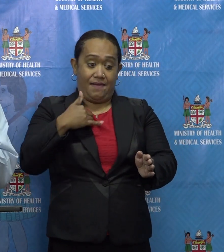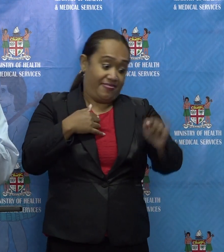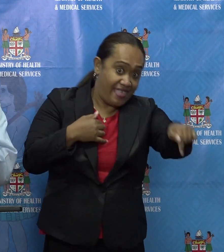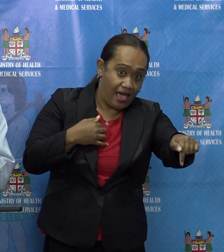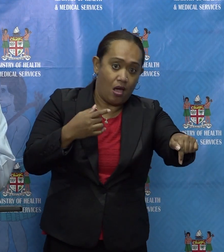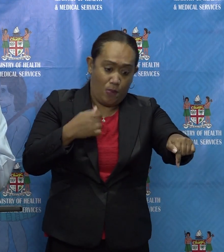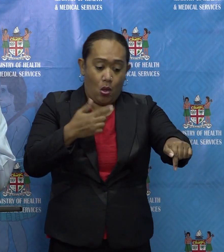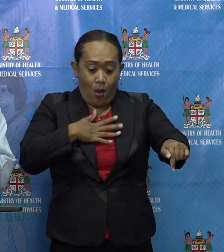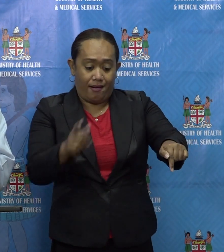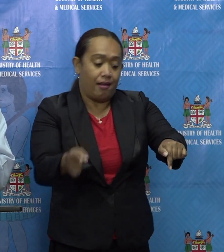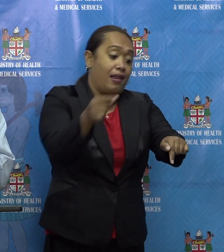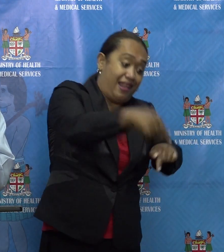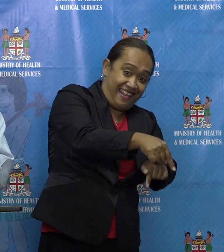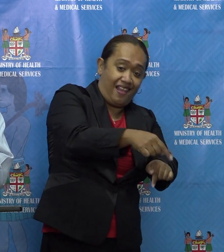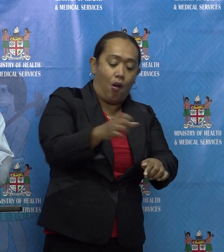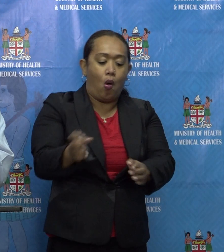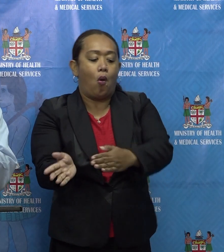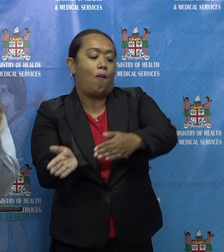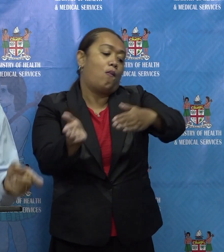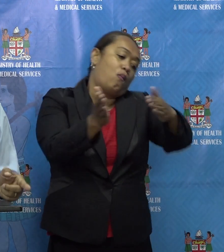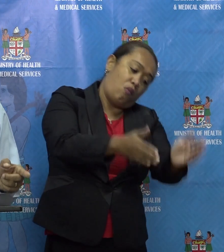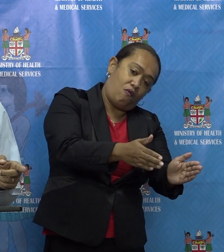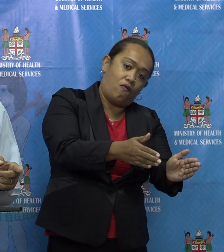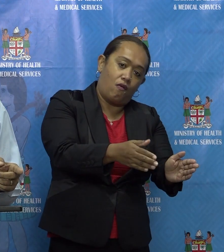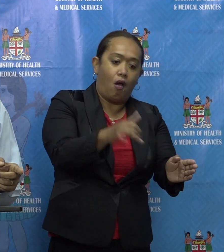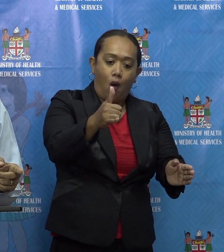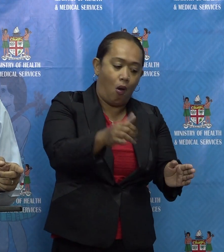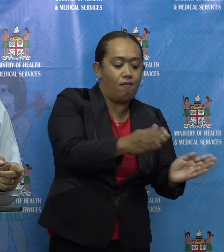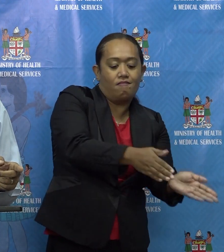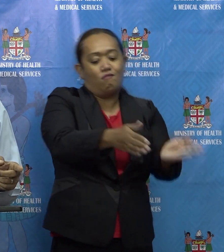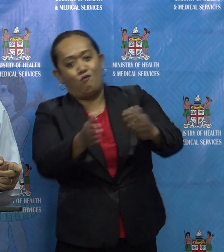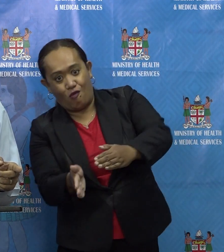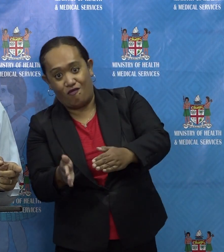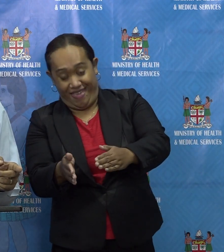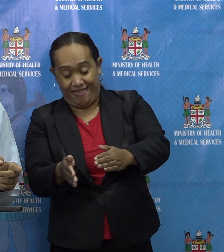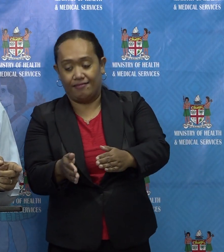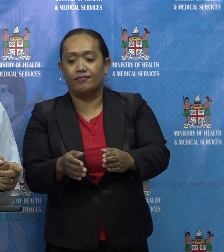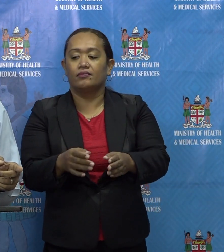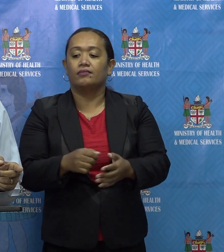those in a non-containment area who need to move into a containment area.